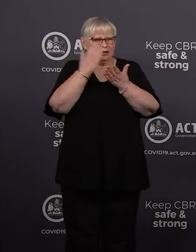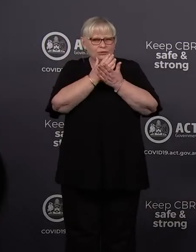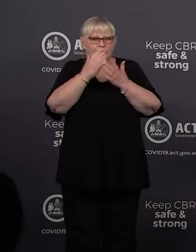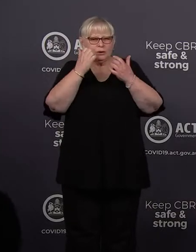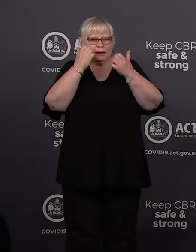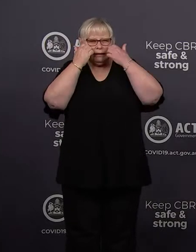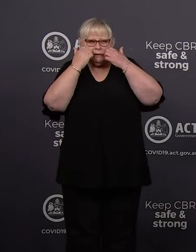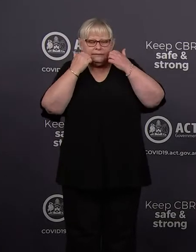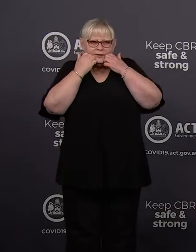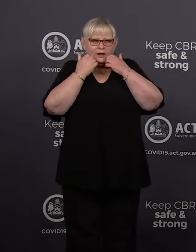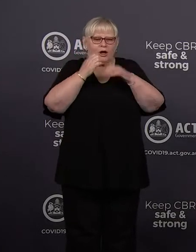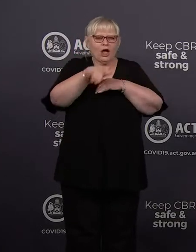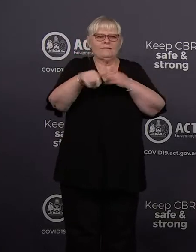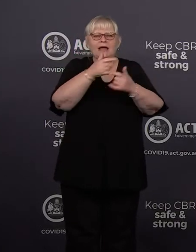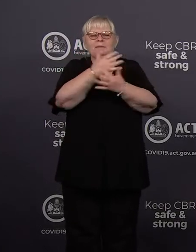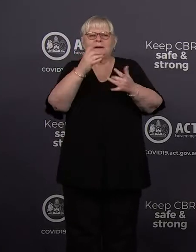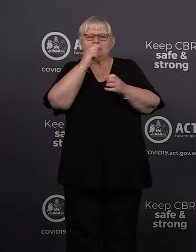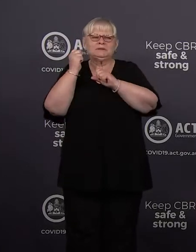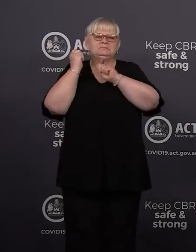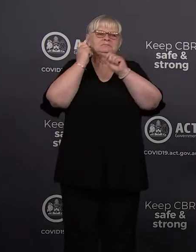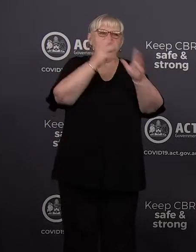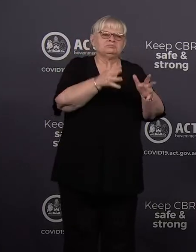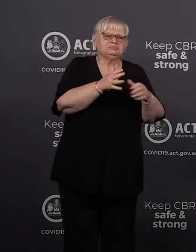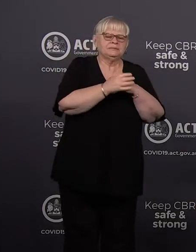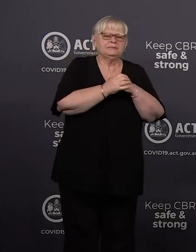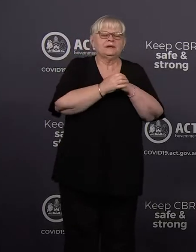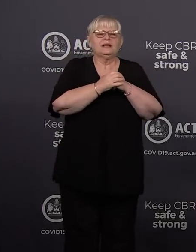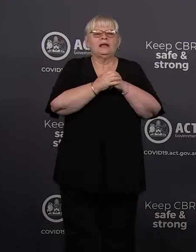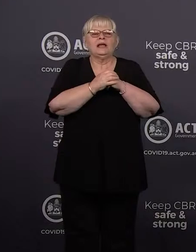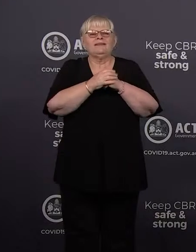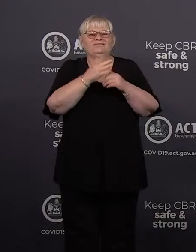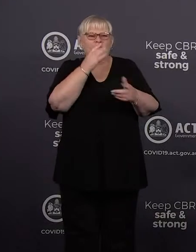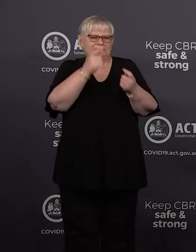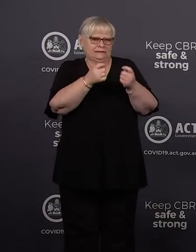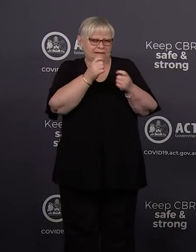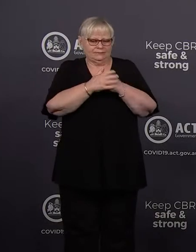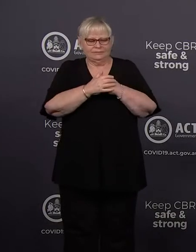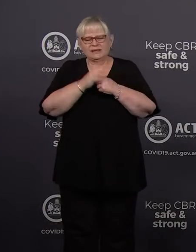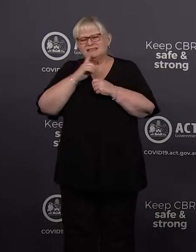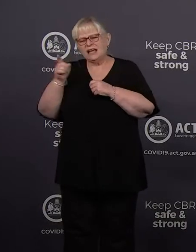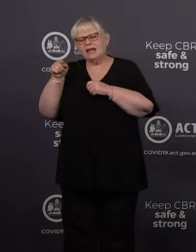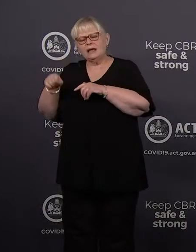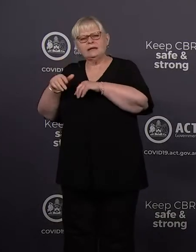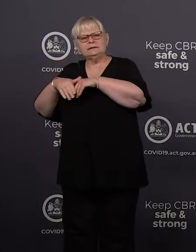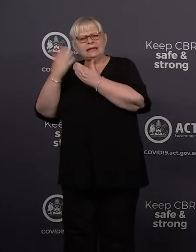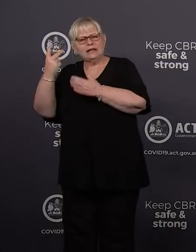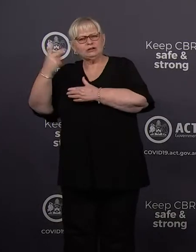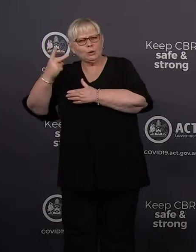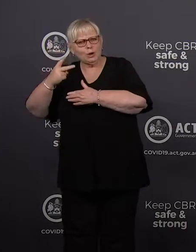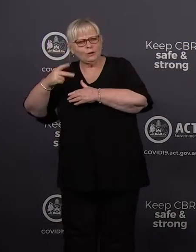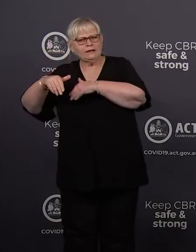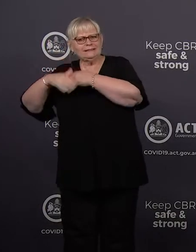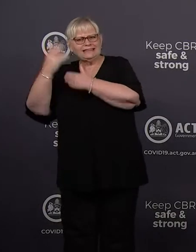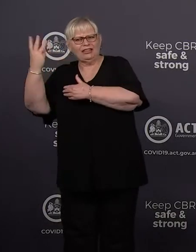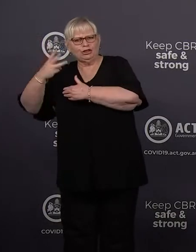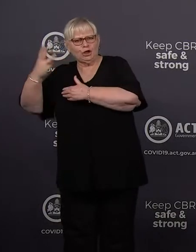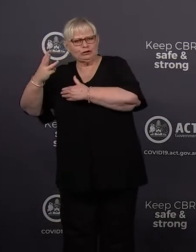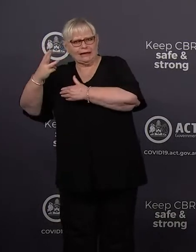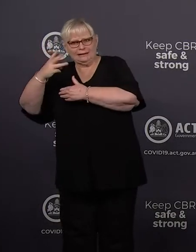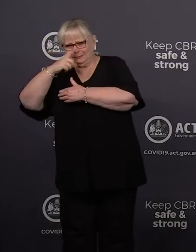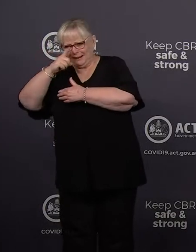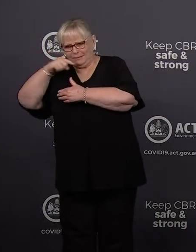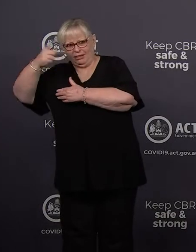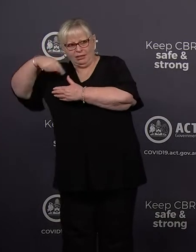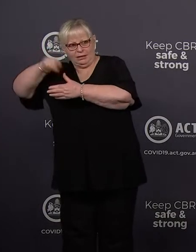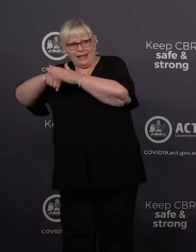will reflect day 13, day 12 and 13 testing, and so I was a little surprised at the lower number yesterday, but that should bounce